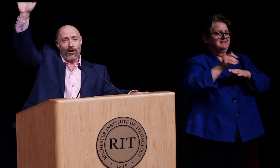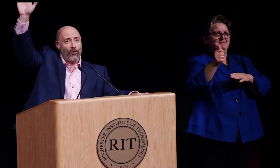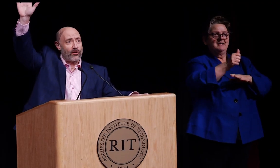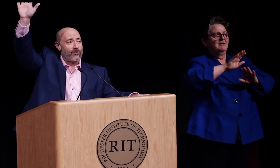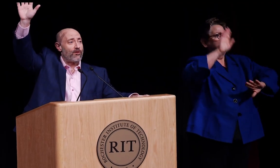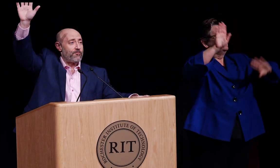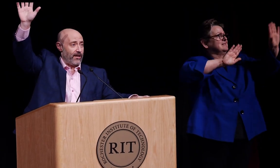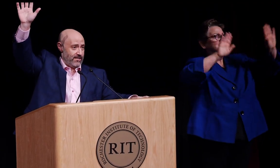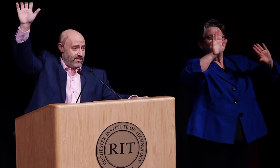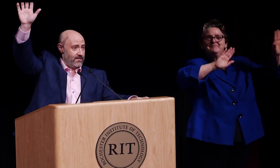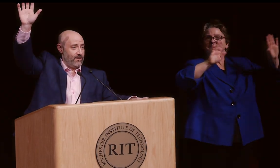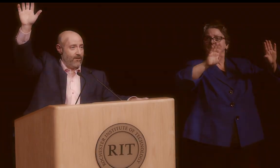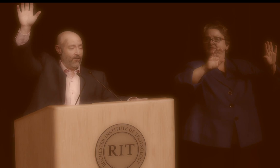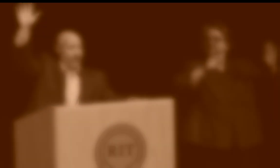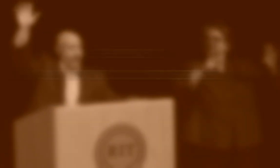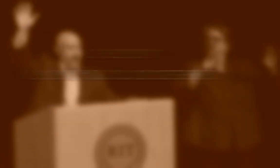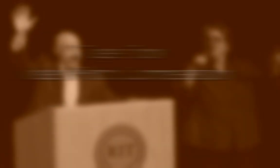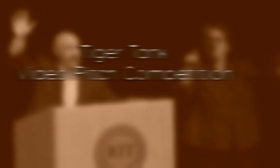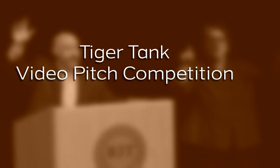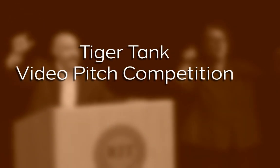There you go, well you're in the right place.